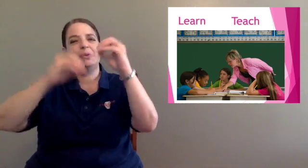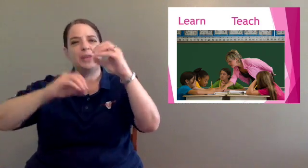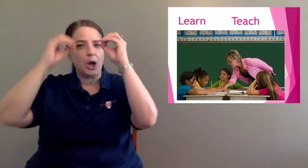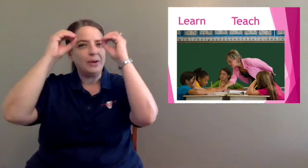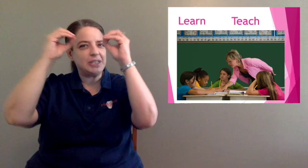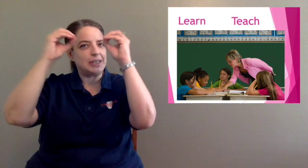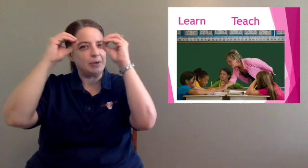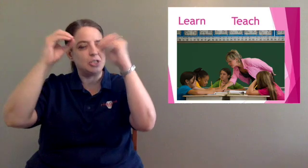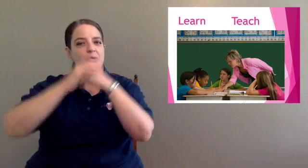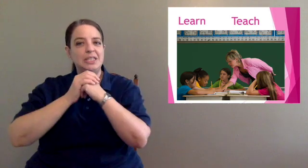an O. I've seen it that way too. Teach.